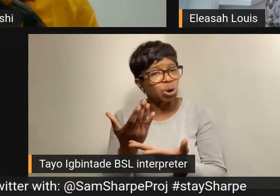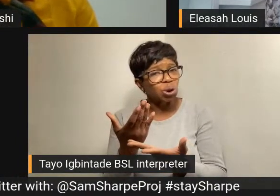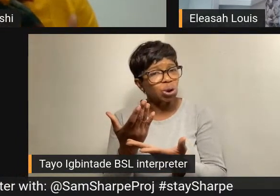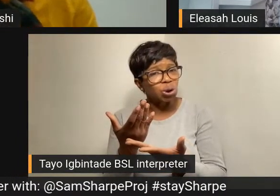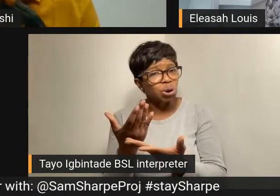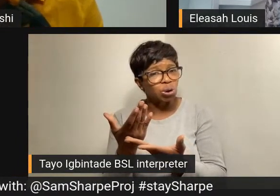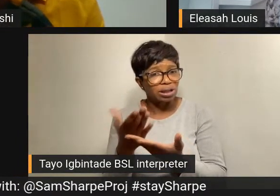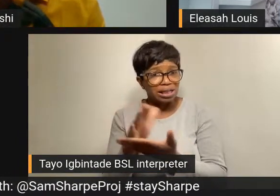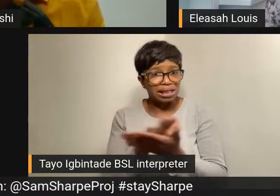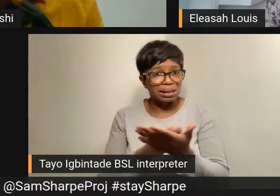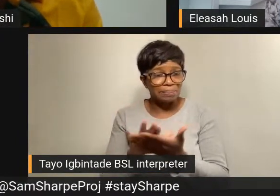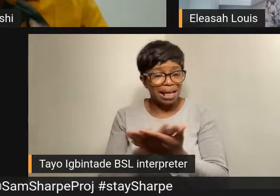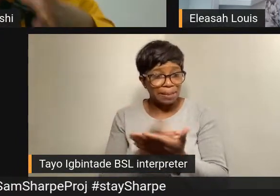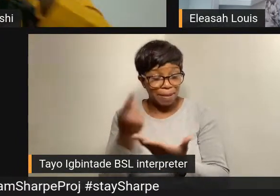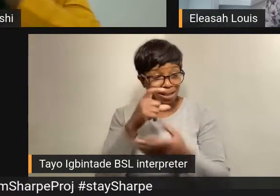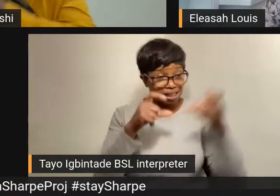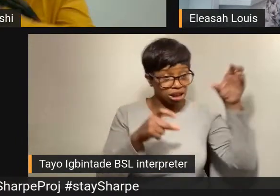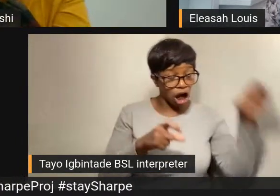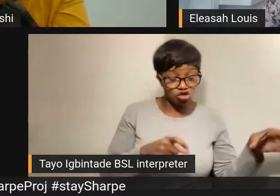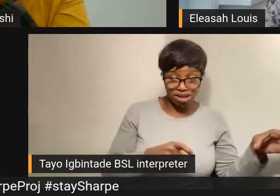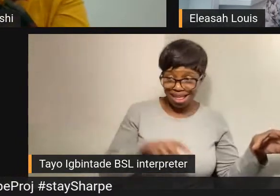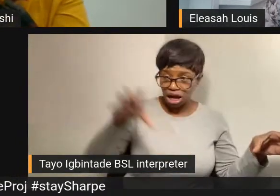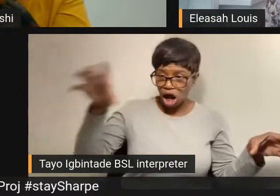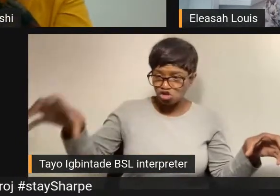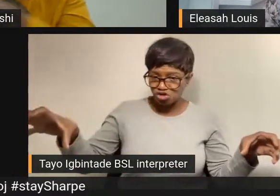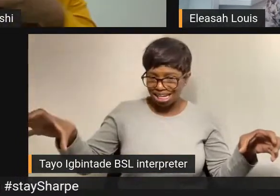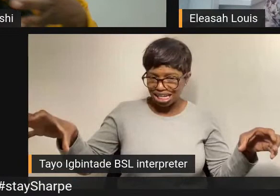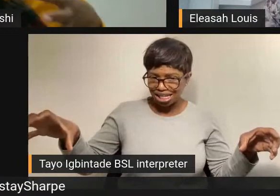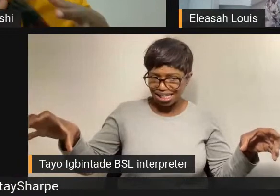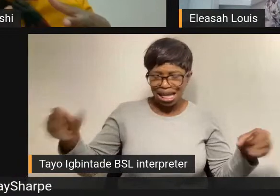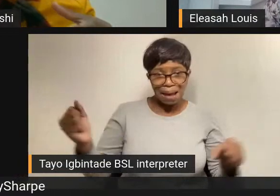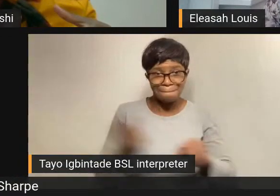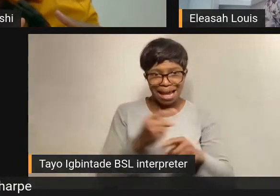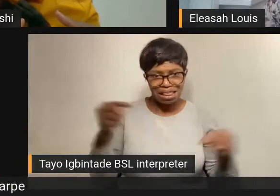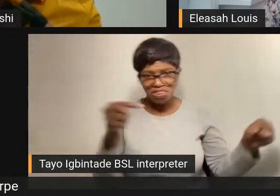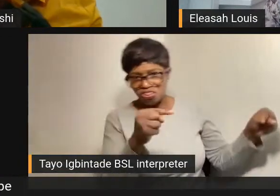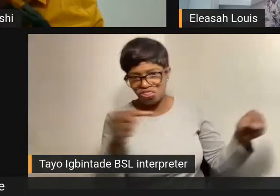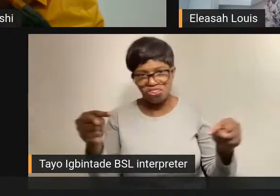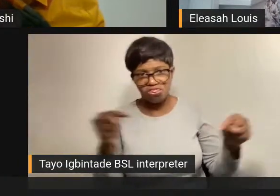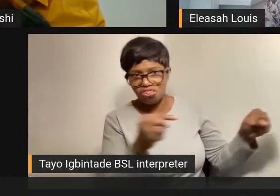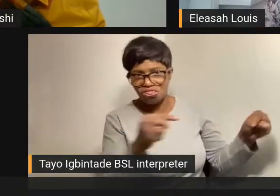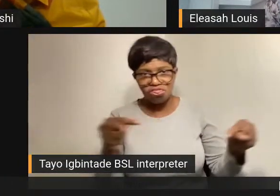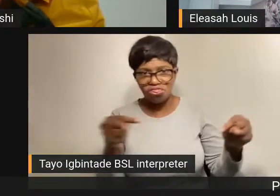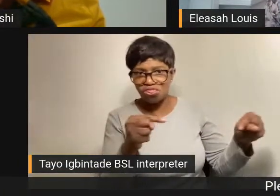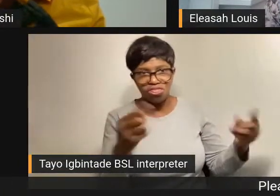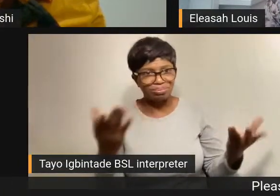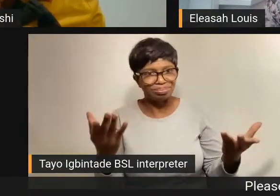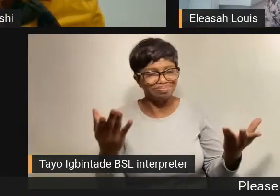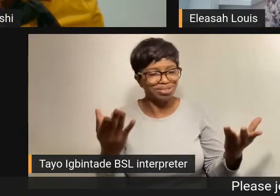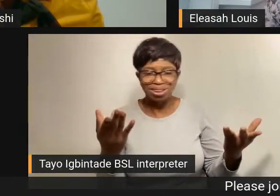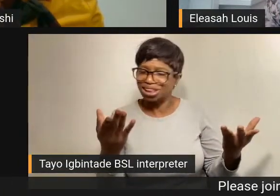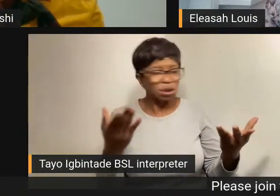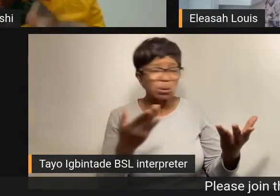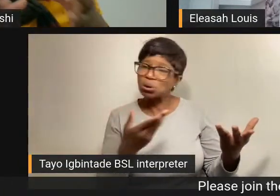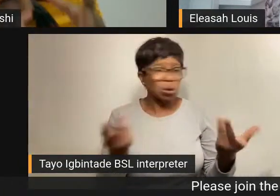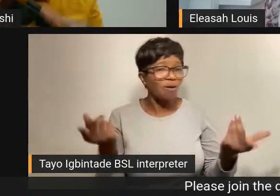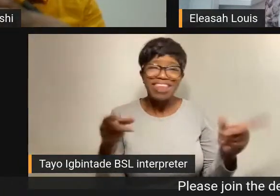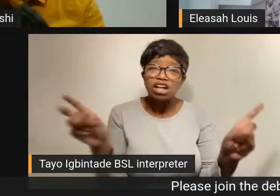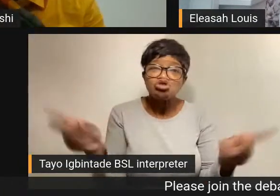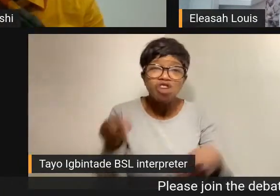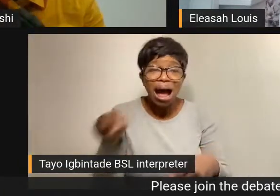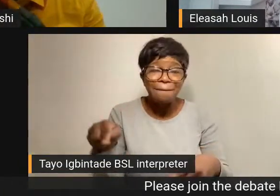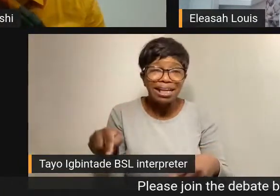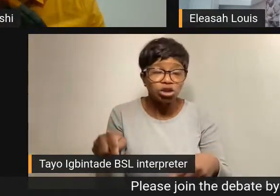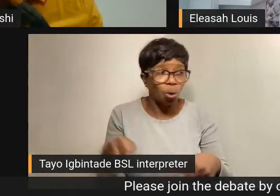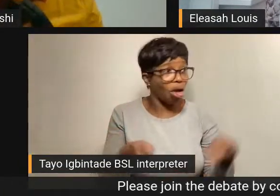those in this country against those elsewhere. And I think we should not fall into that trap, because it's not about either